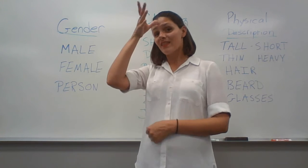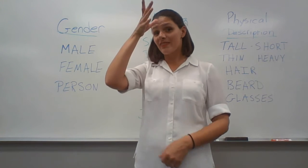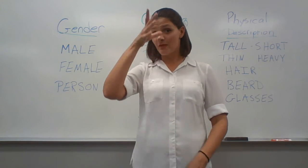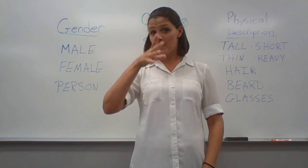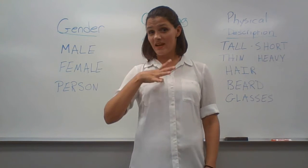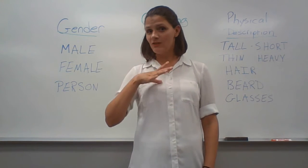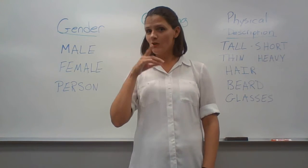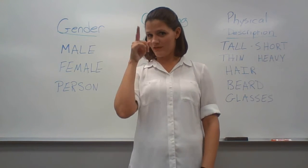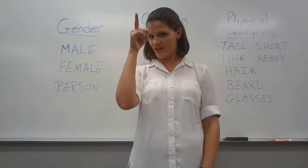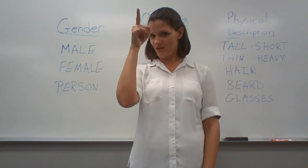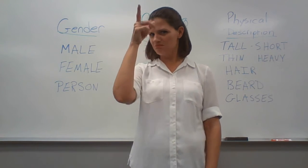the male over there?